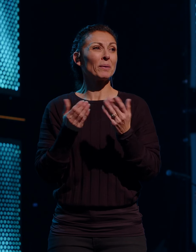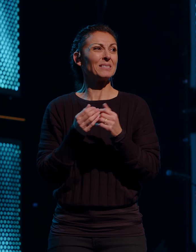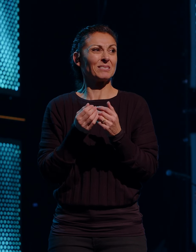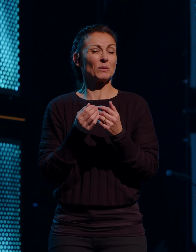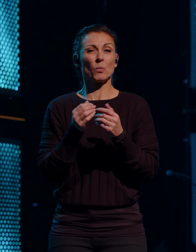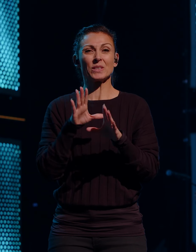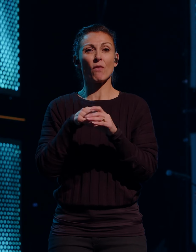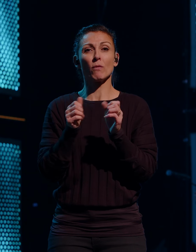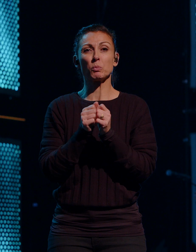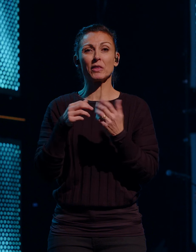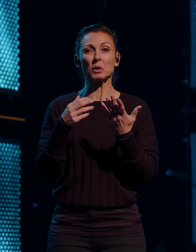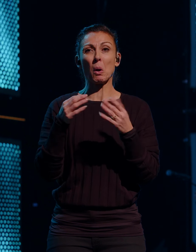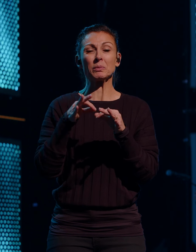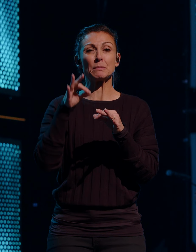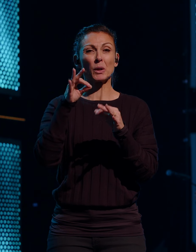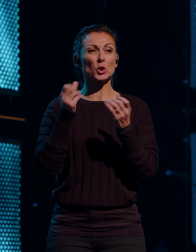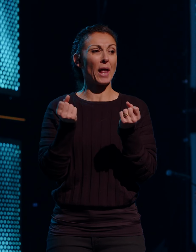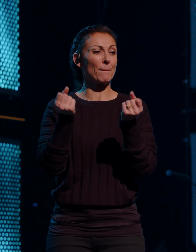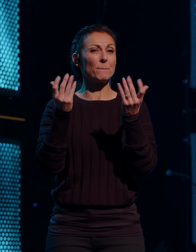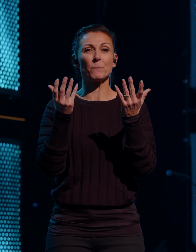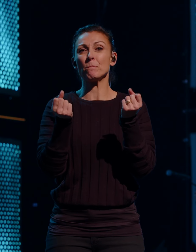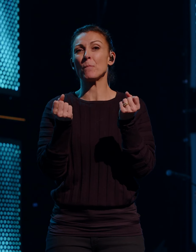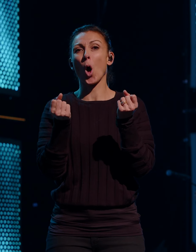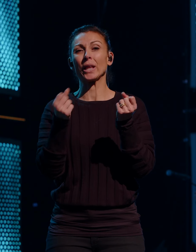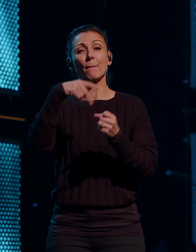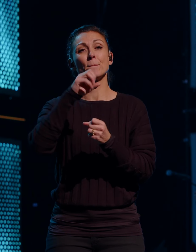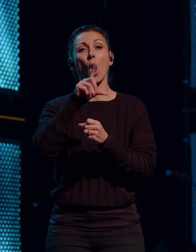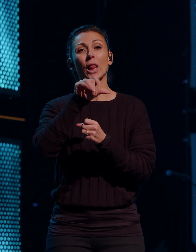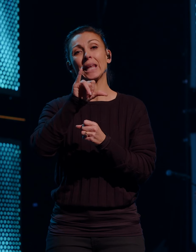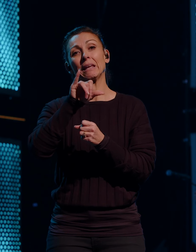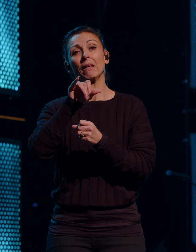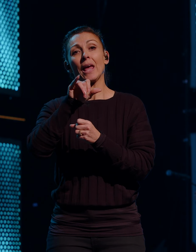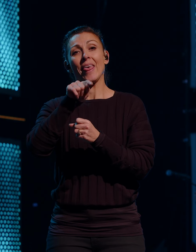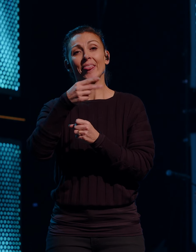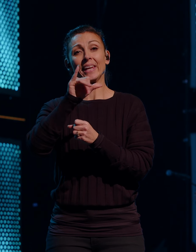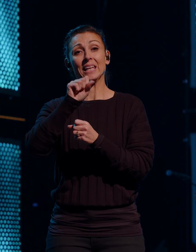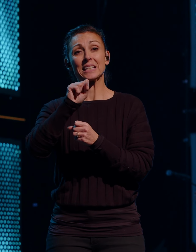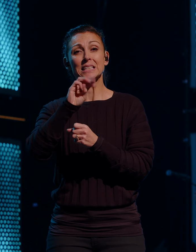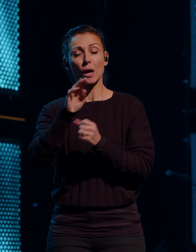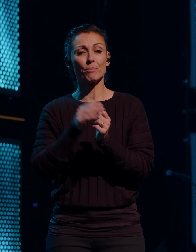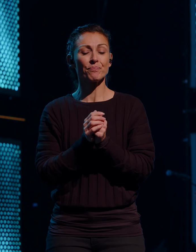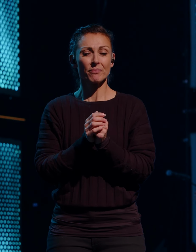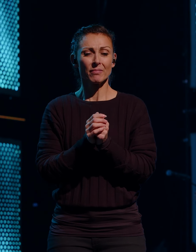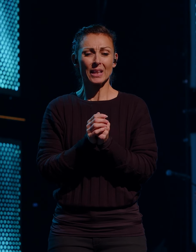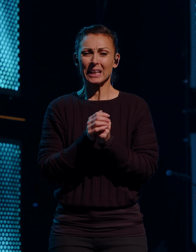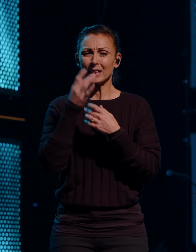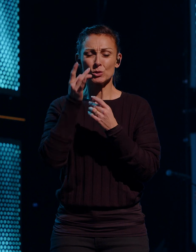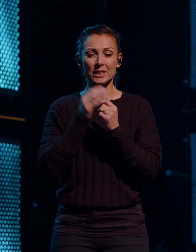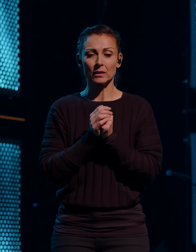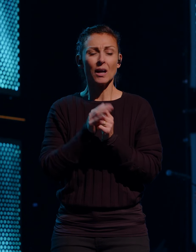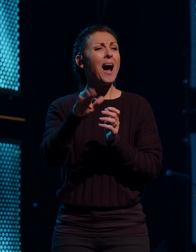I mean, whatever. We all believe all different types of things here. We're told that she's doing this for many days. You know how some, like, even your kids just do something over and over